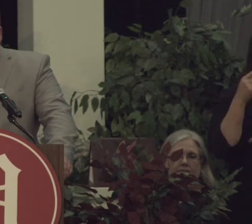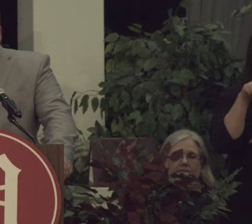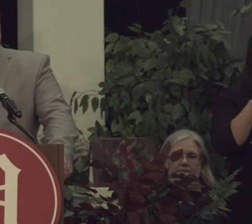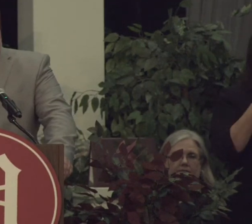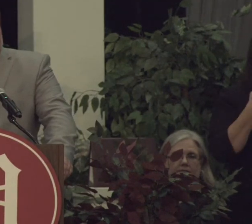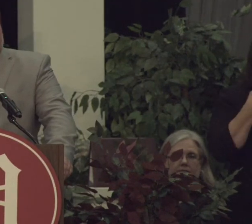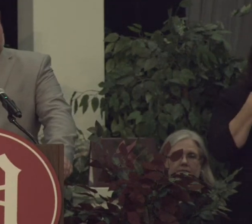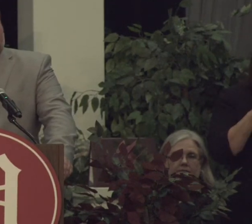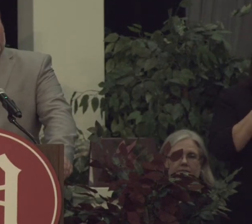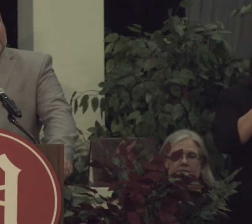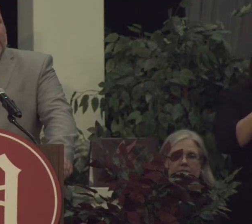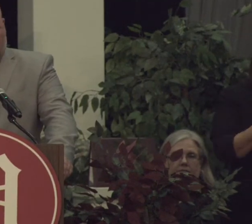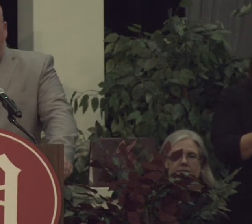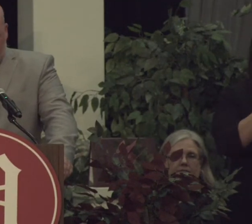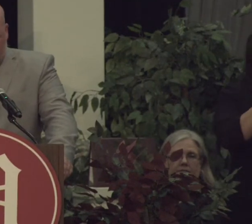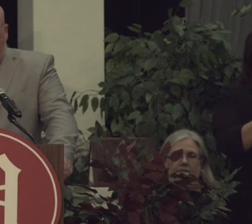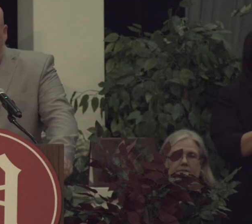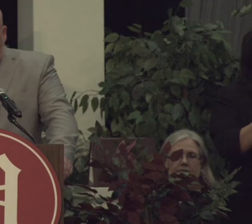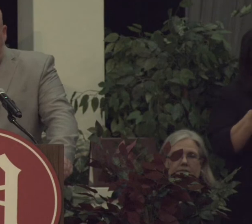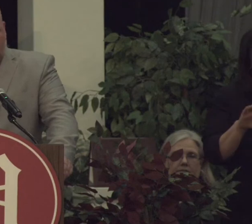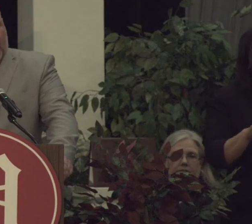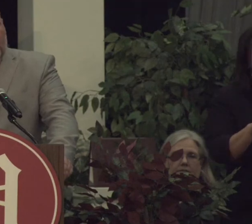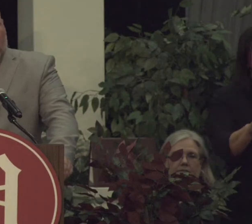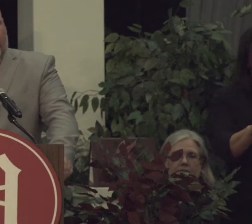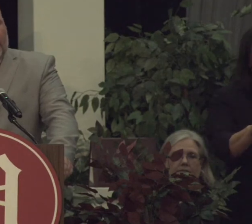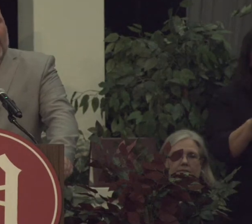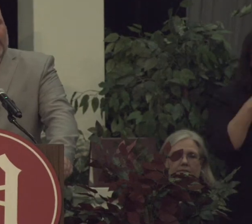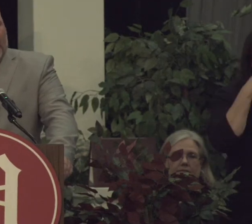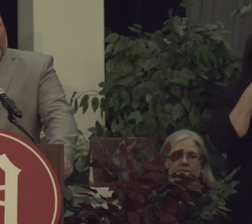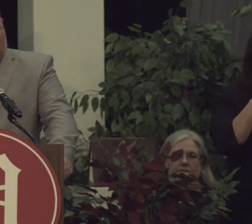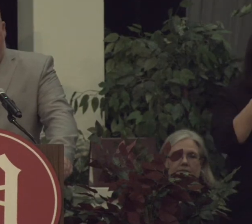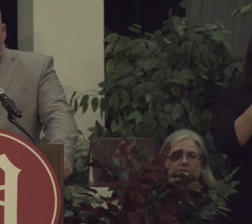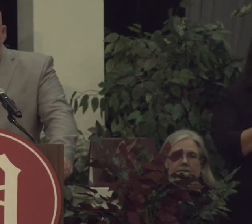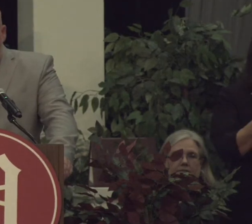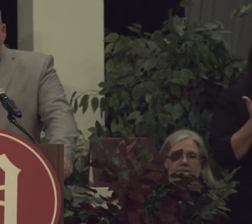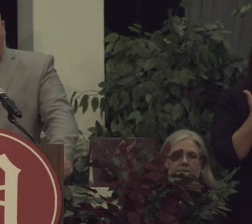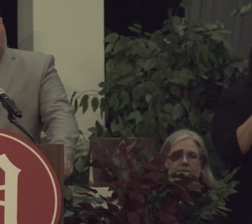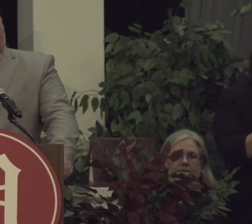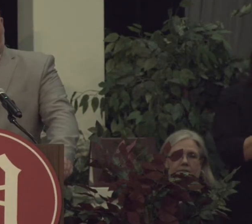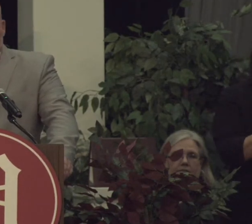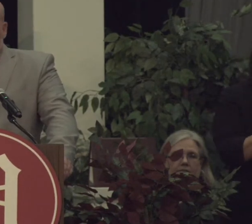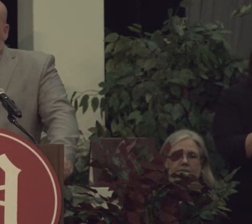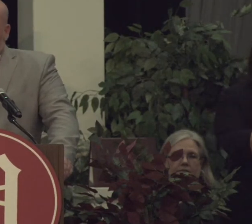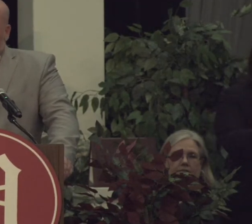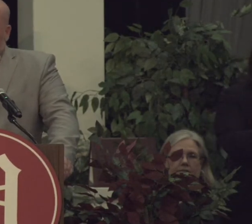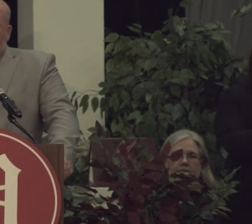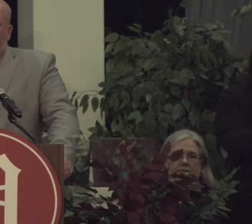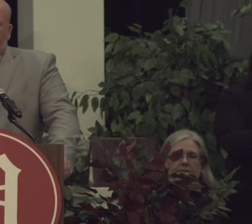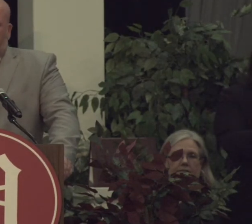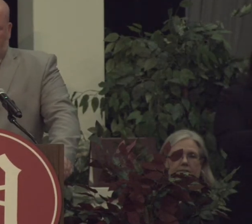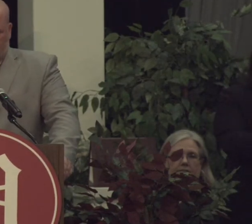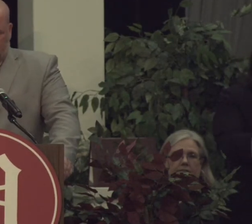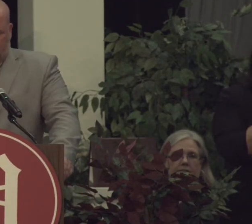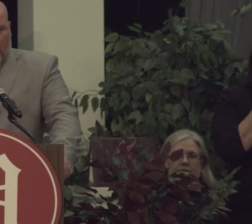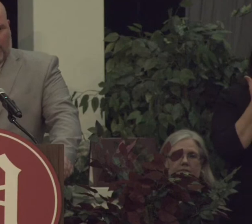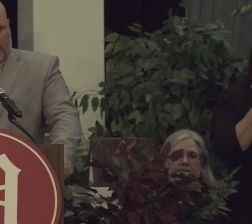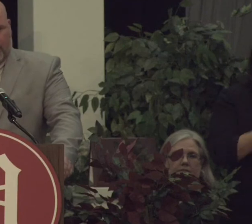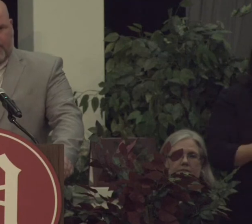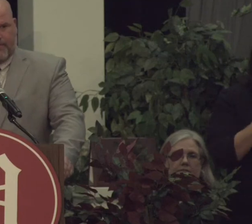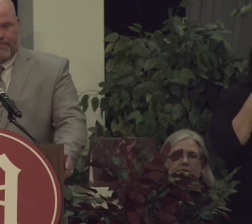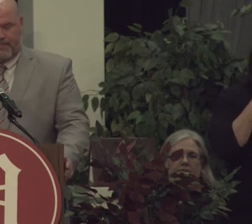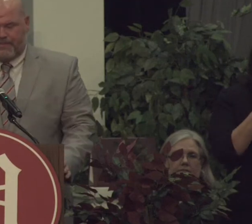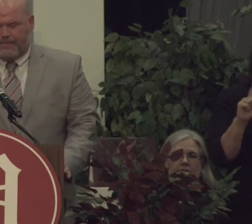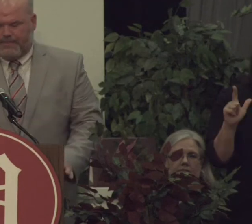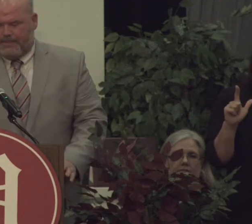have accomplished everything that you need to do in order to graduate tonight. Congratulations and best wishes to all of